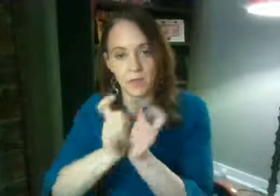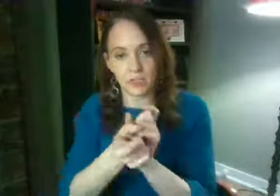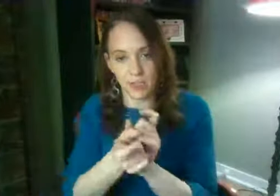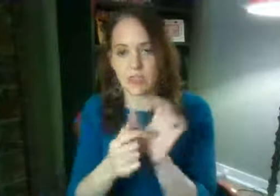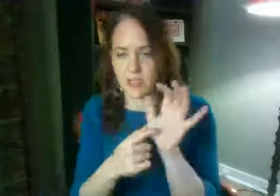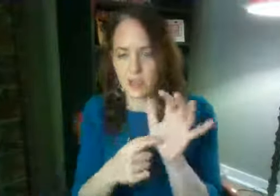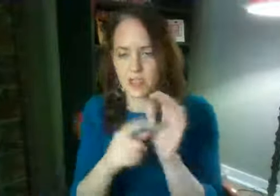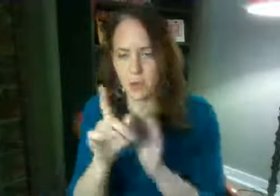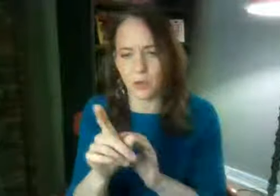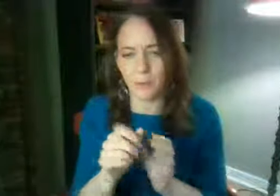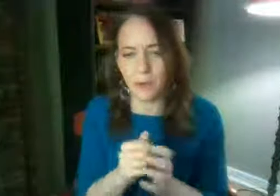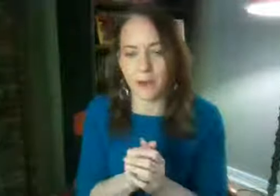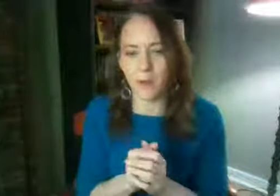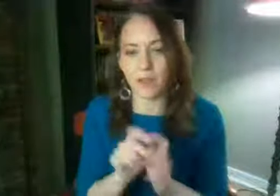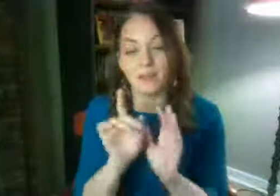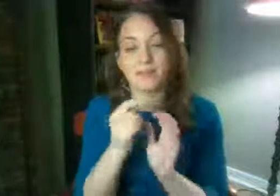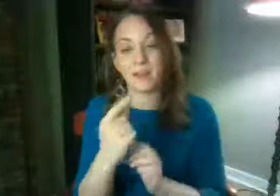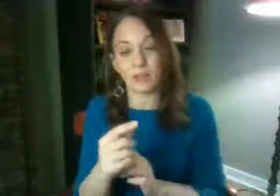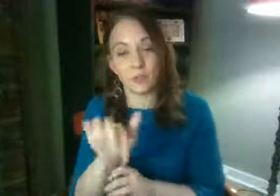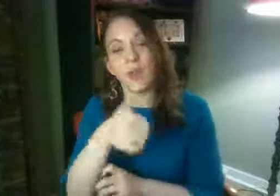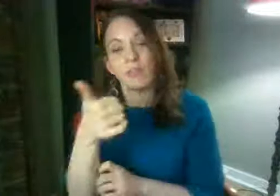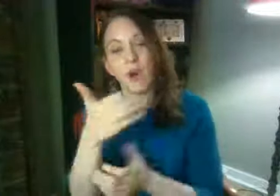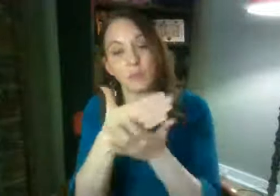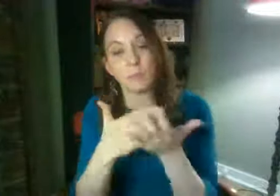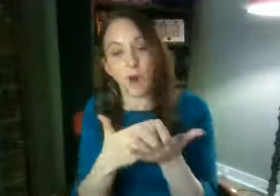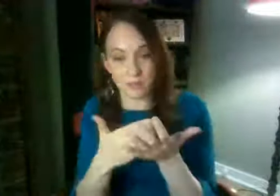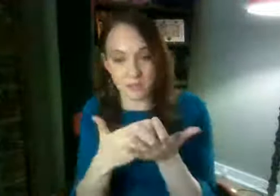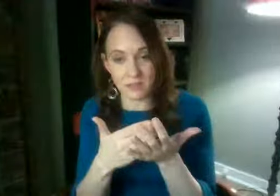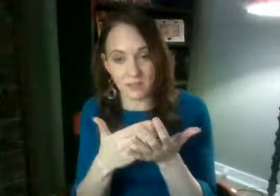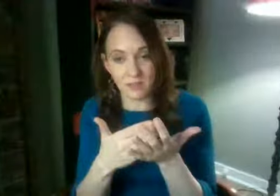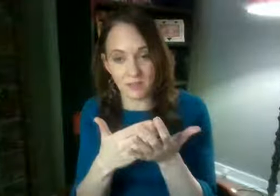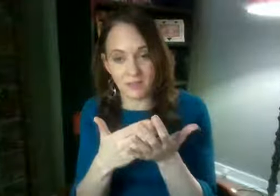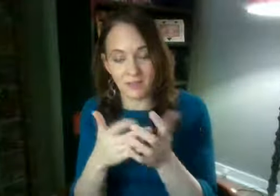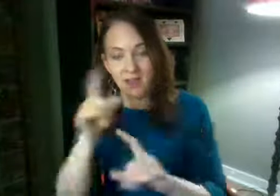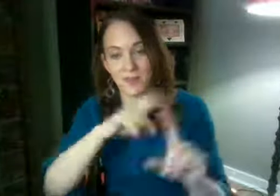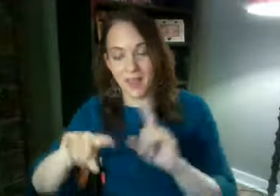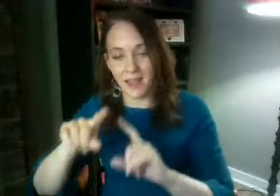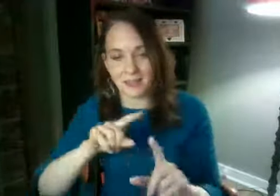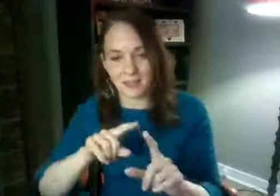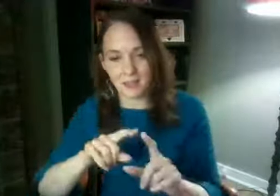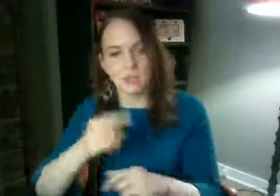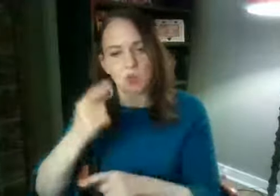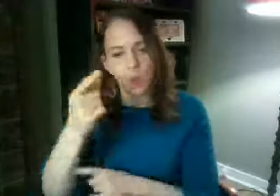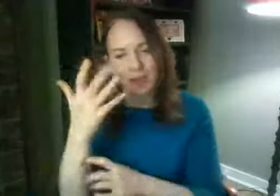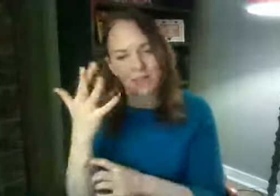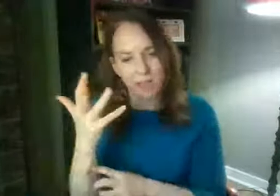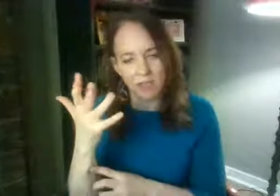and it changes. And I'll show you in a minute, but I want to tell you the other parts of signs. So 1 is hand